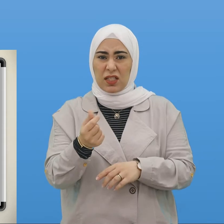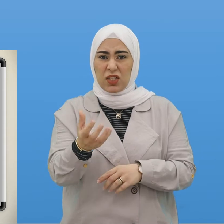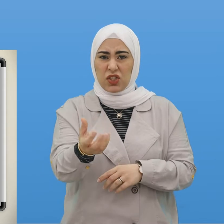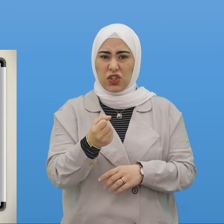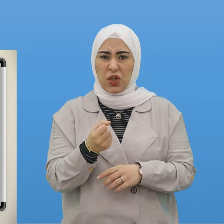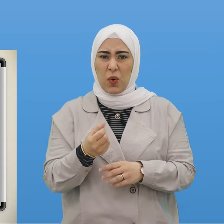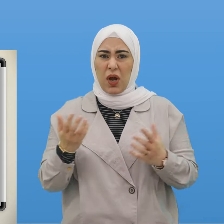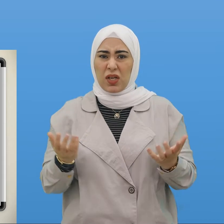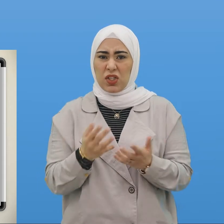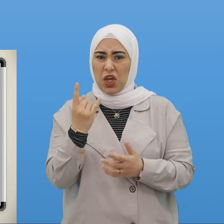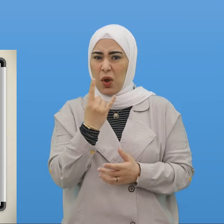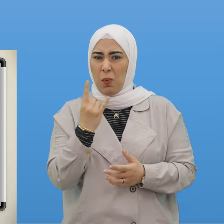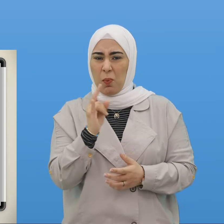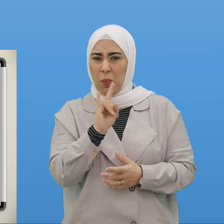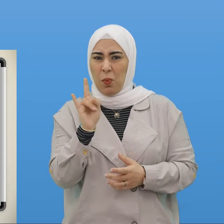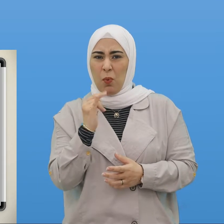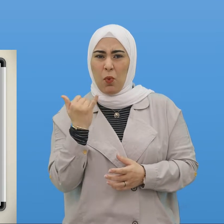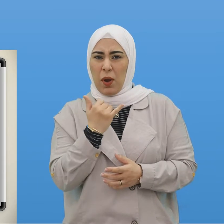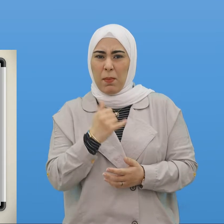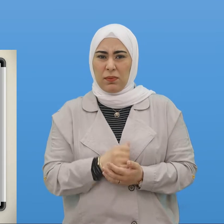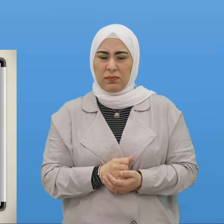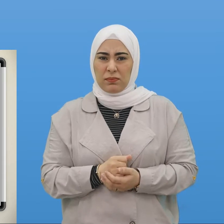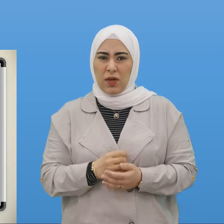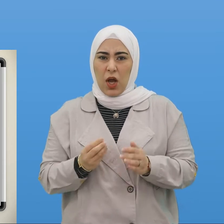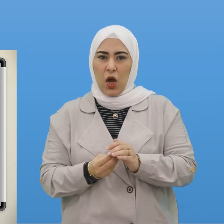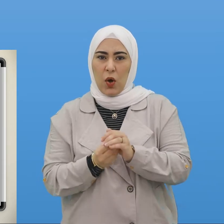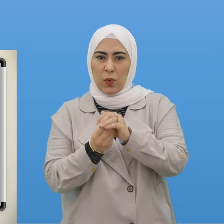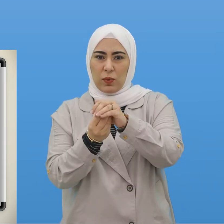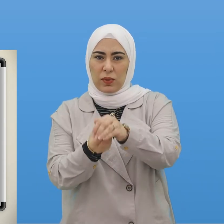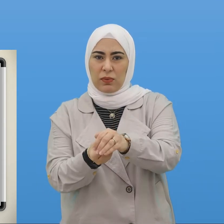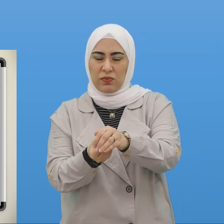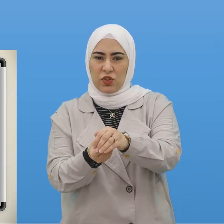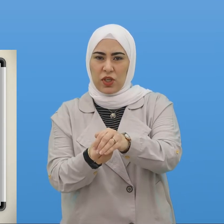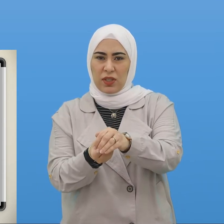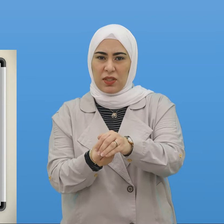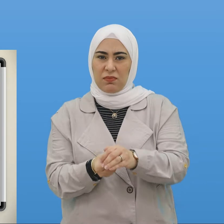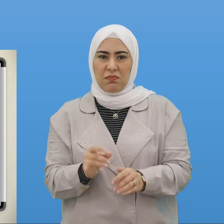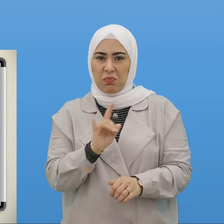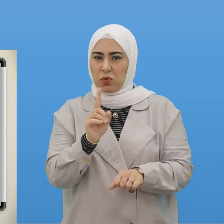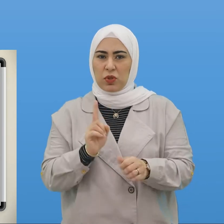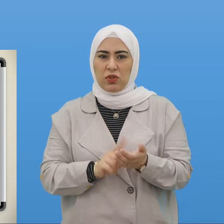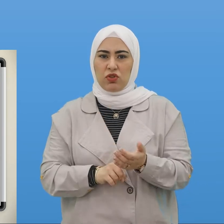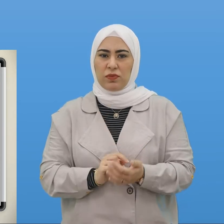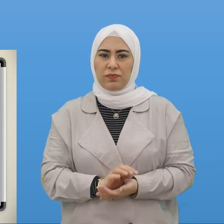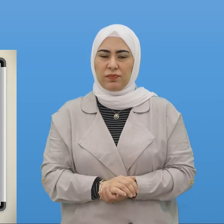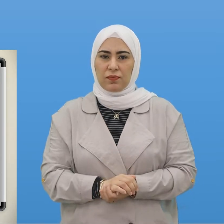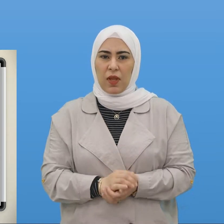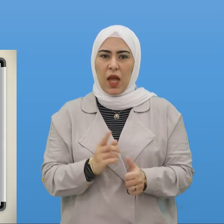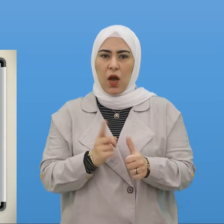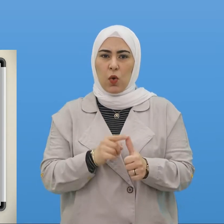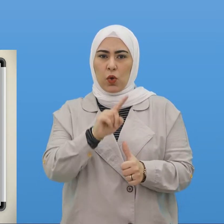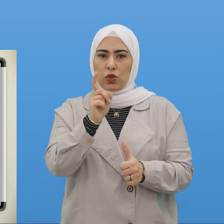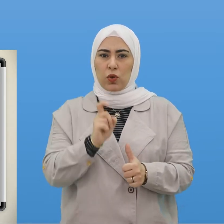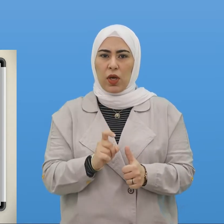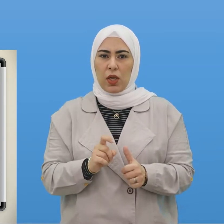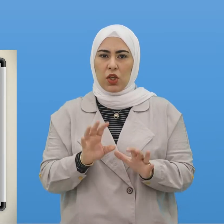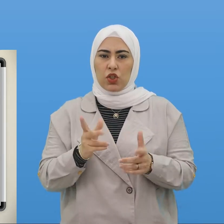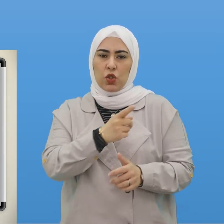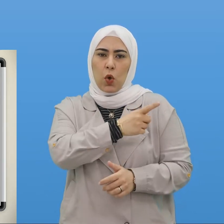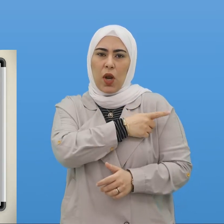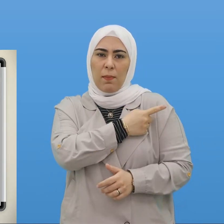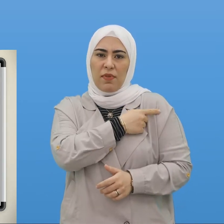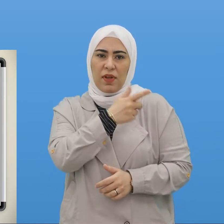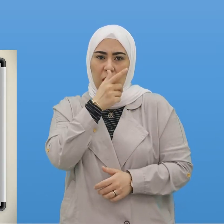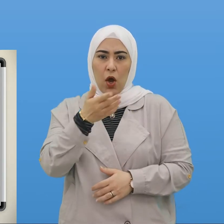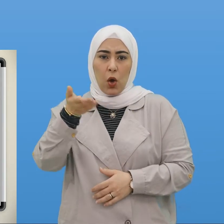to support a fake charity organization. Let's read the questions again. First one. What examples